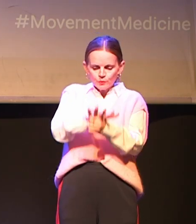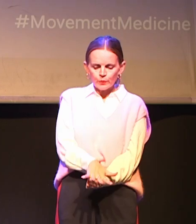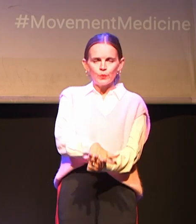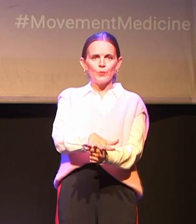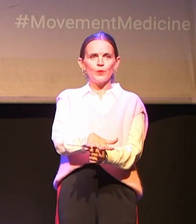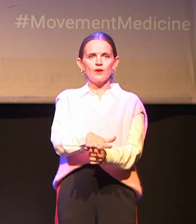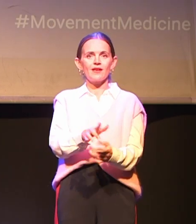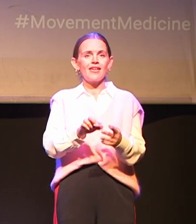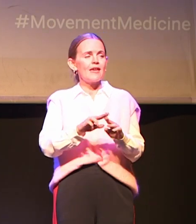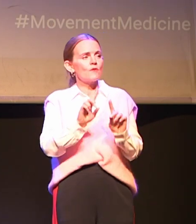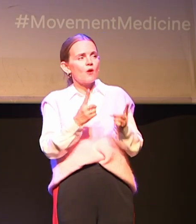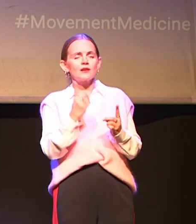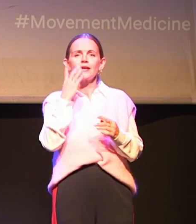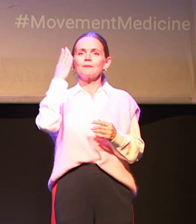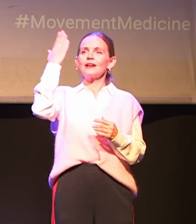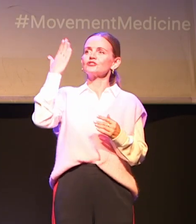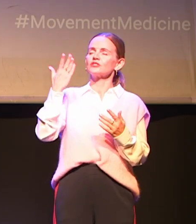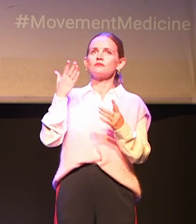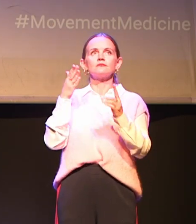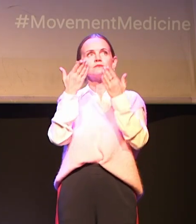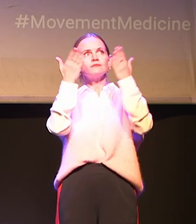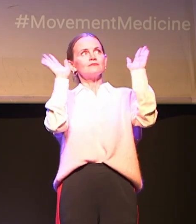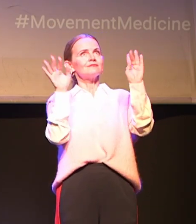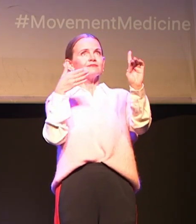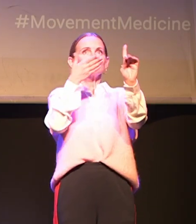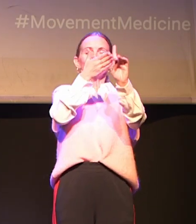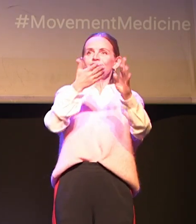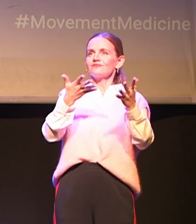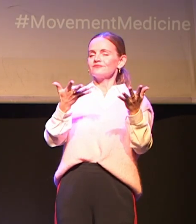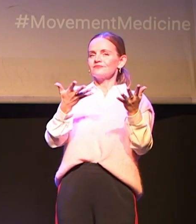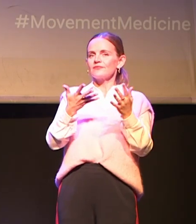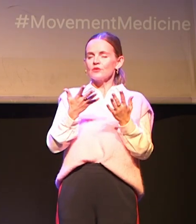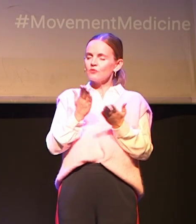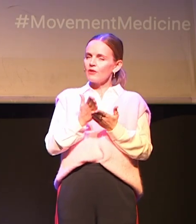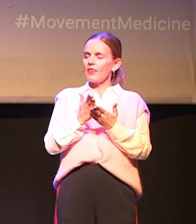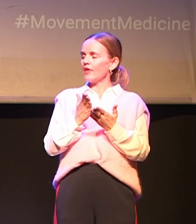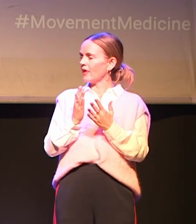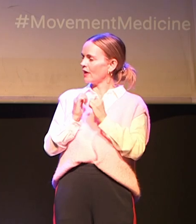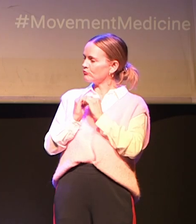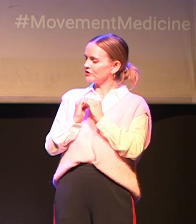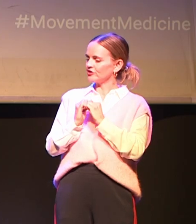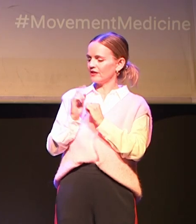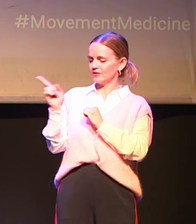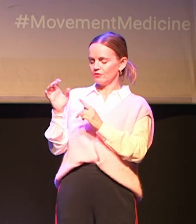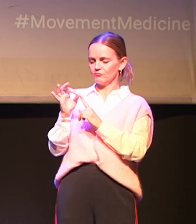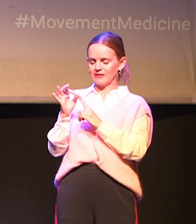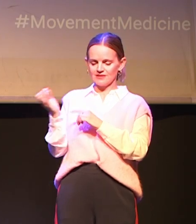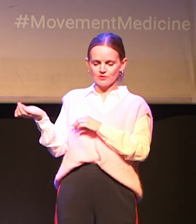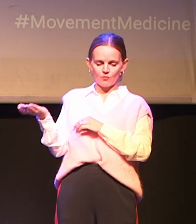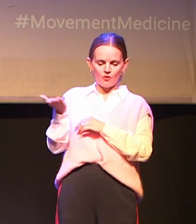to have spaciousness and feel our vastness. And I just really appreciated, Prentis, you offering us